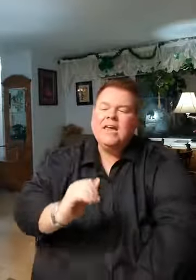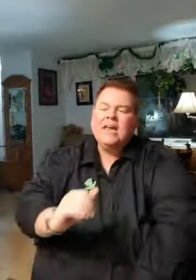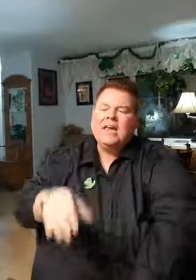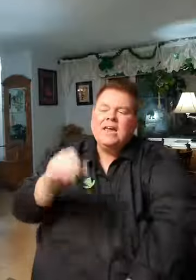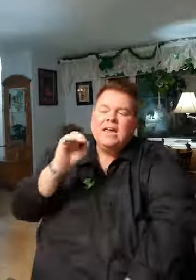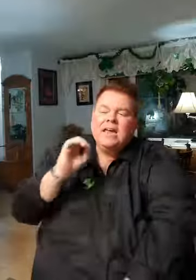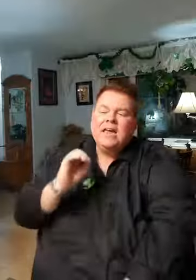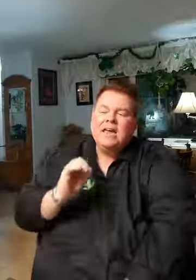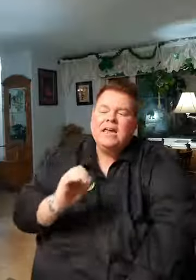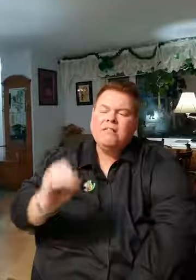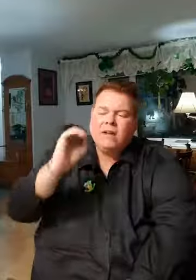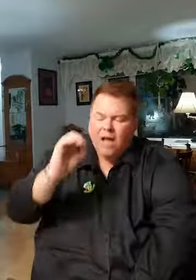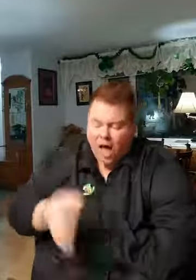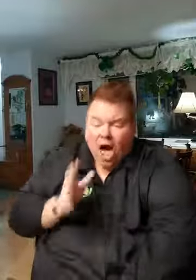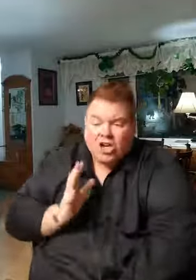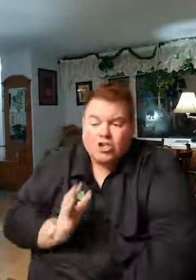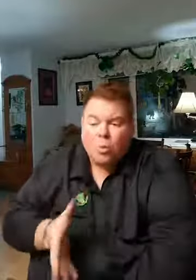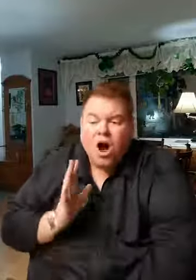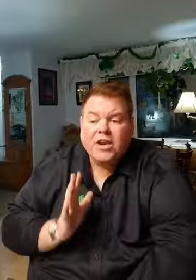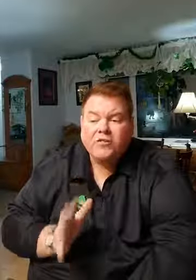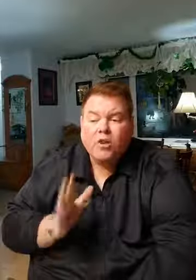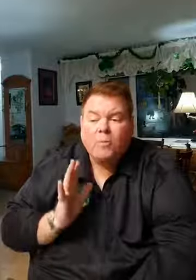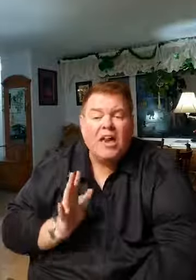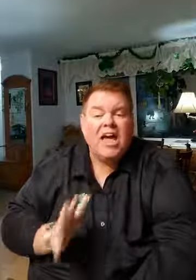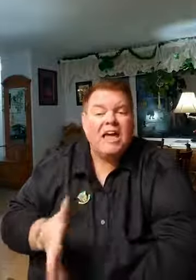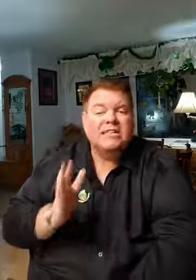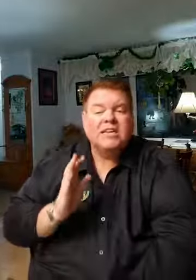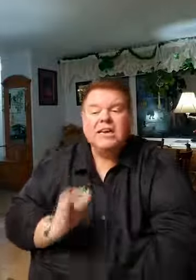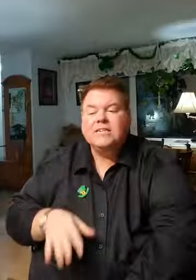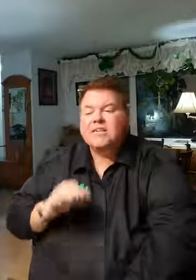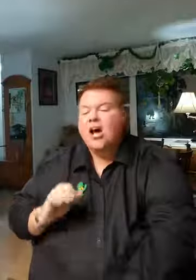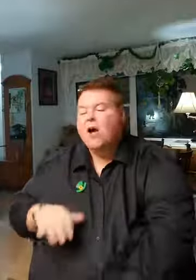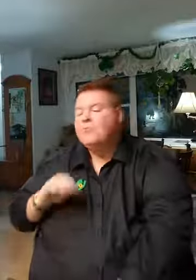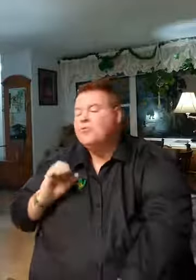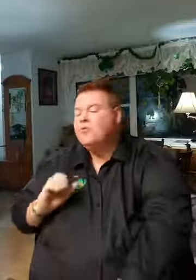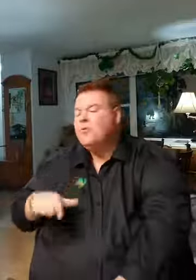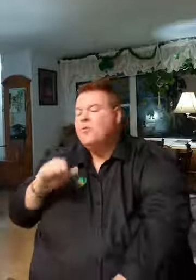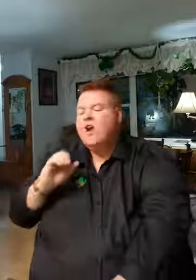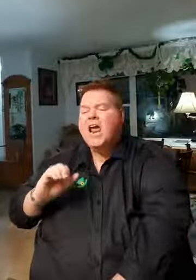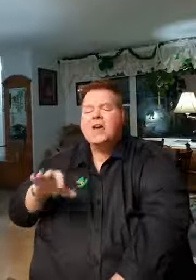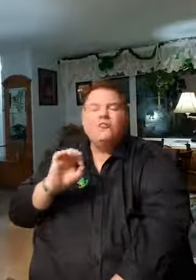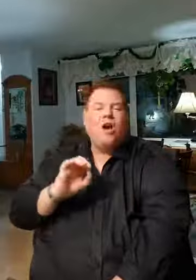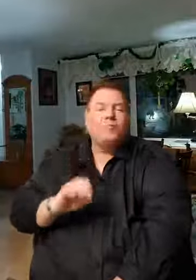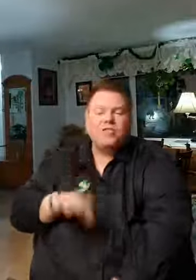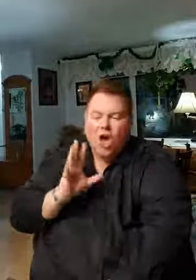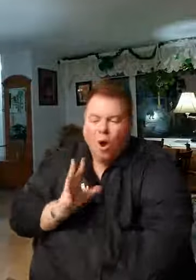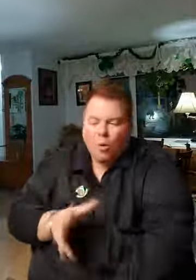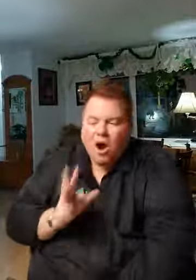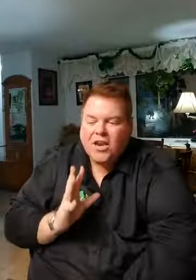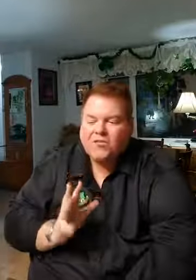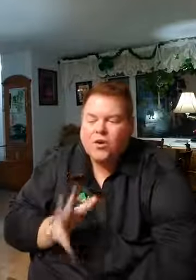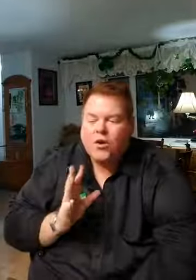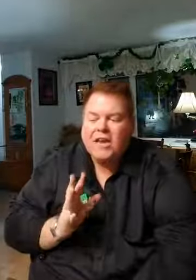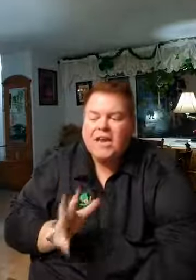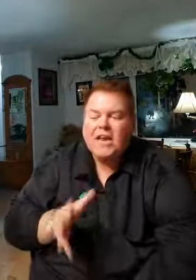Blessings come through rain. raindrops? What if your